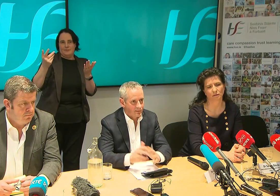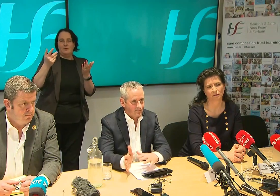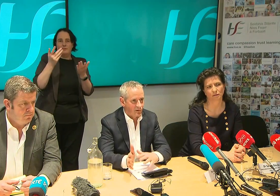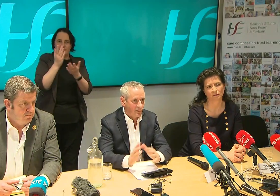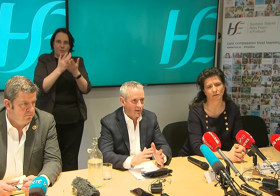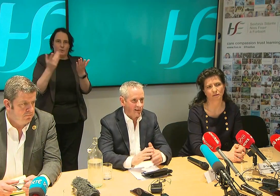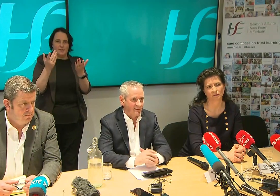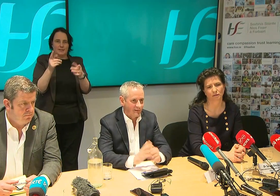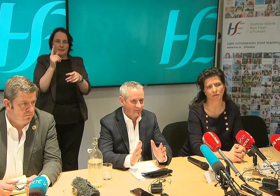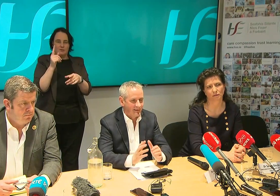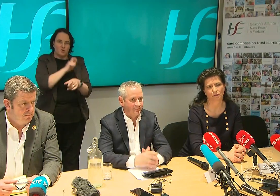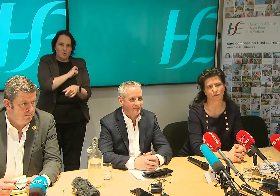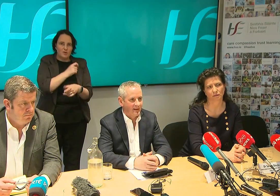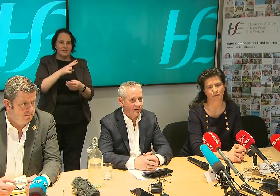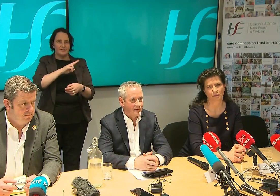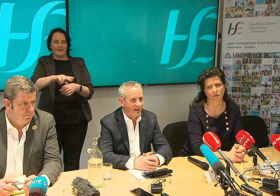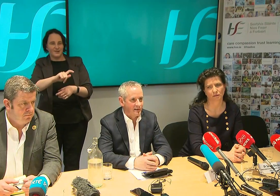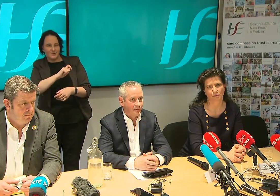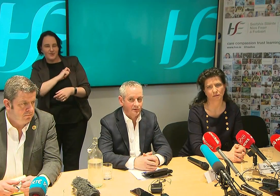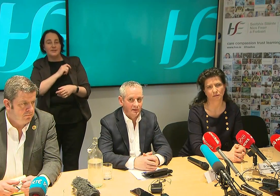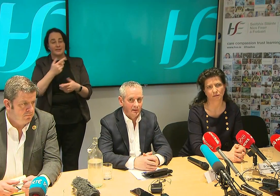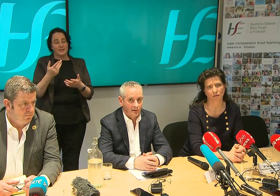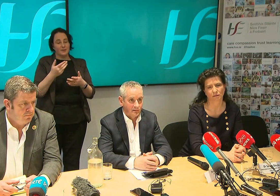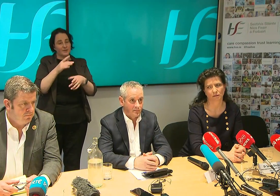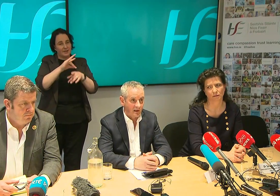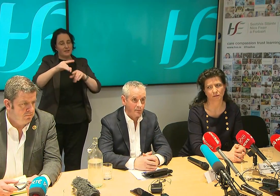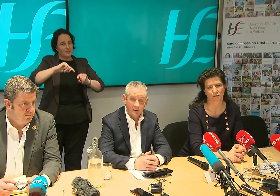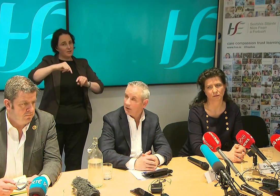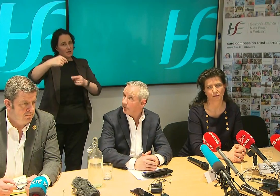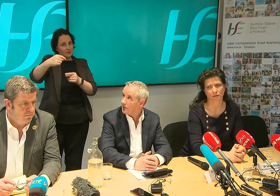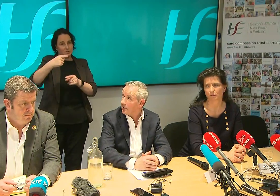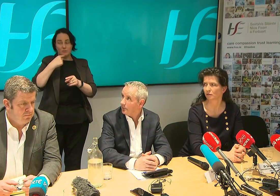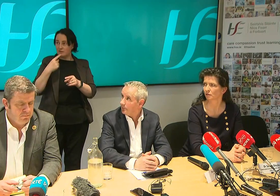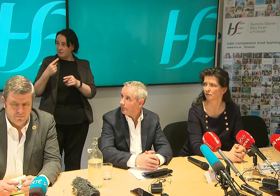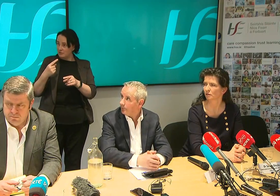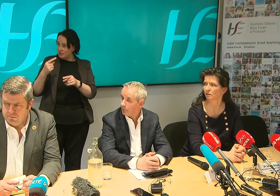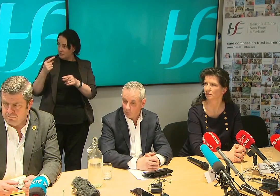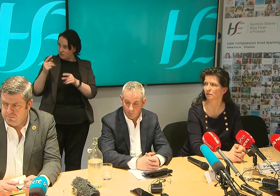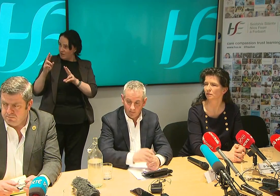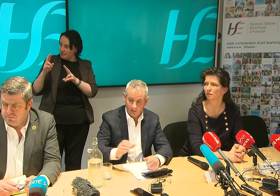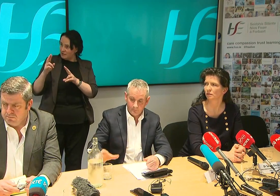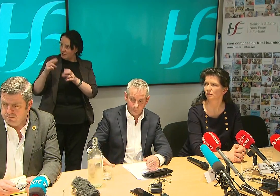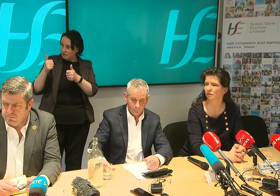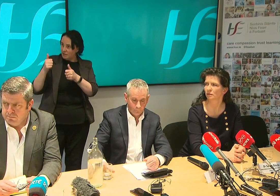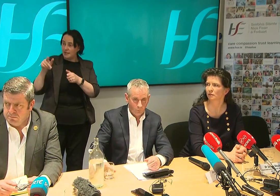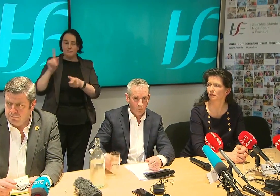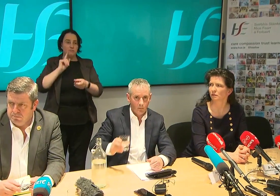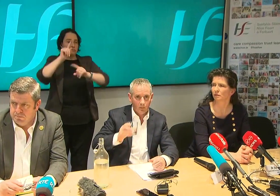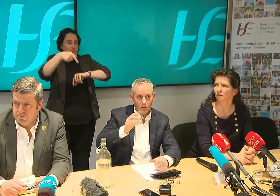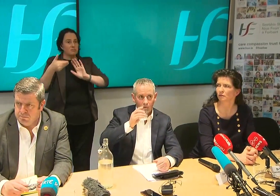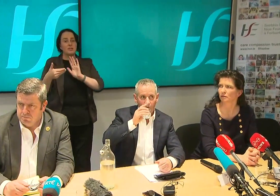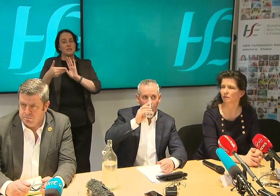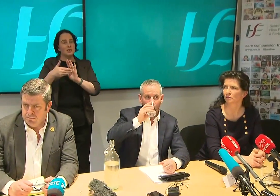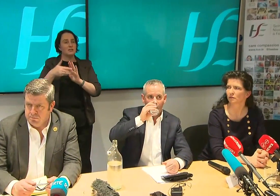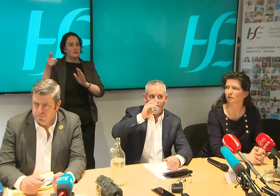what is true and what's not true and those challenges, but I think to date, Paul, I think it's fair to say. Yeah, so we've made